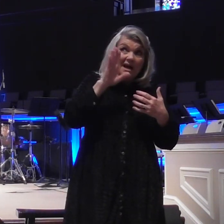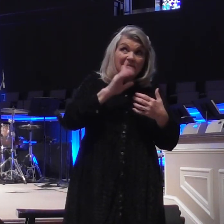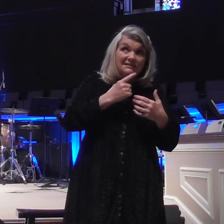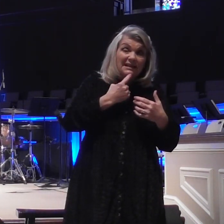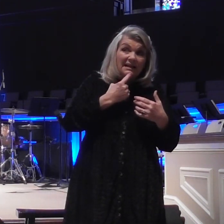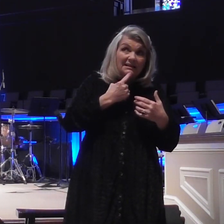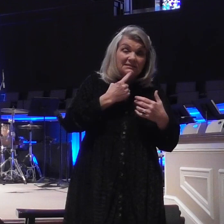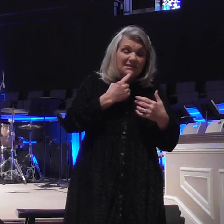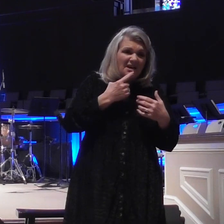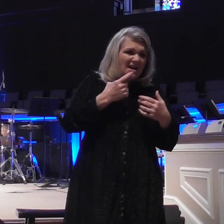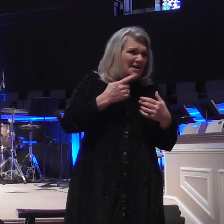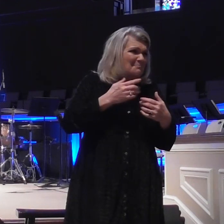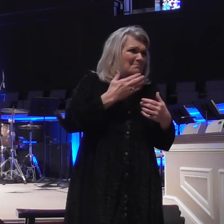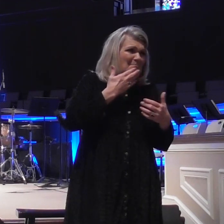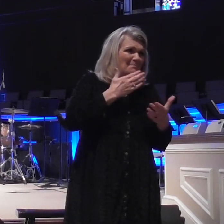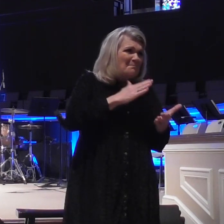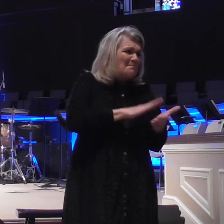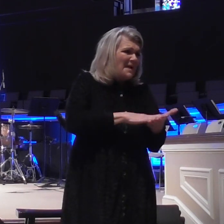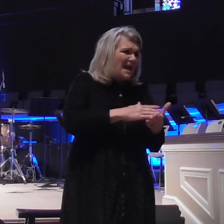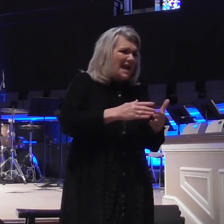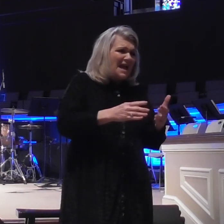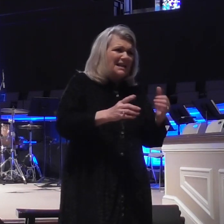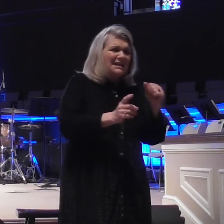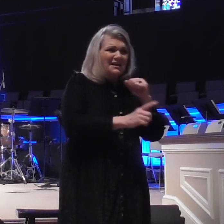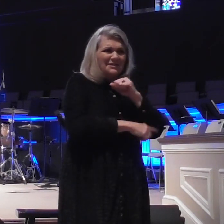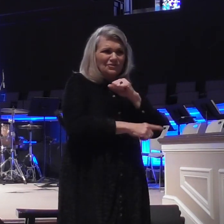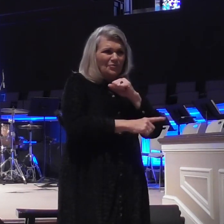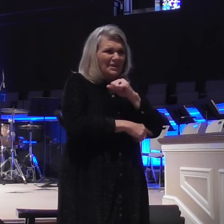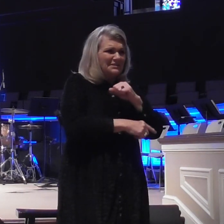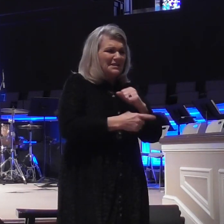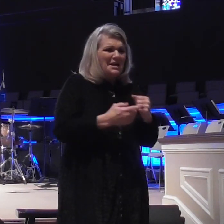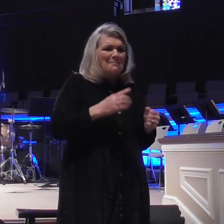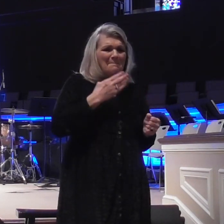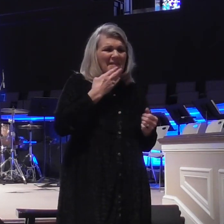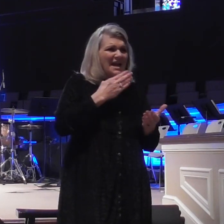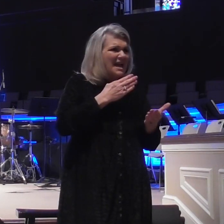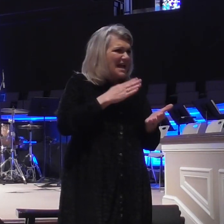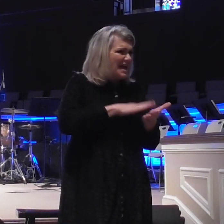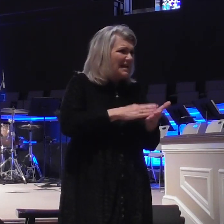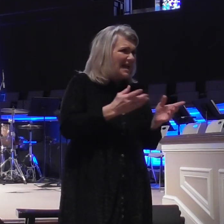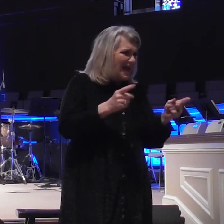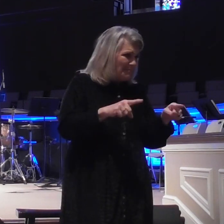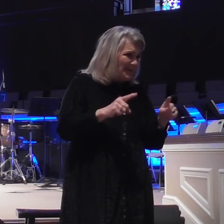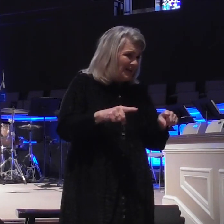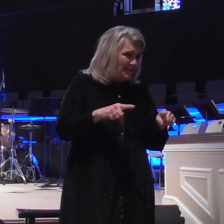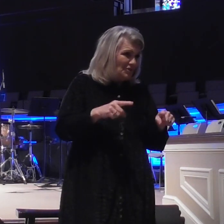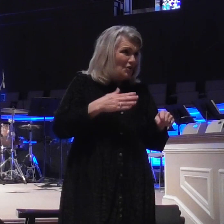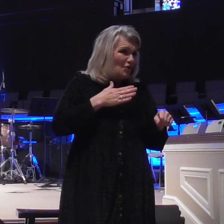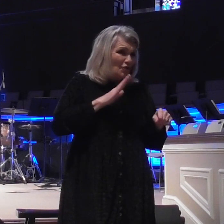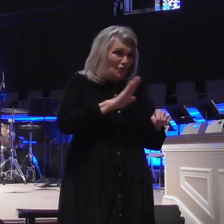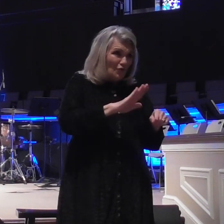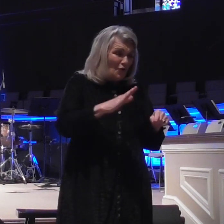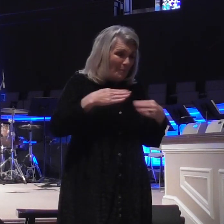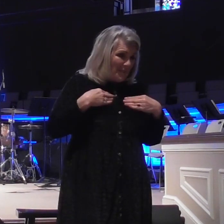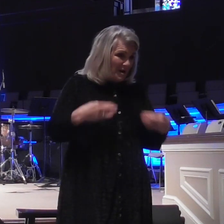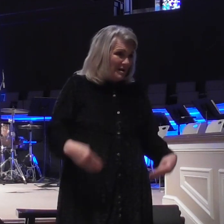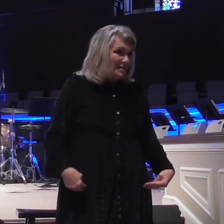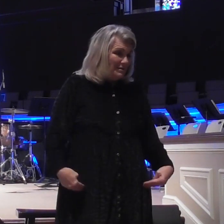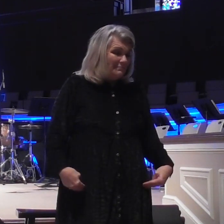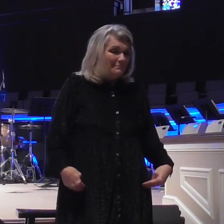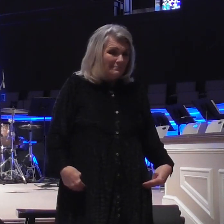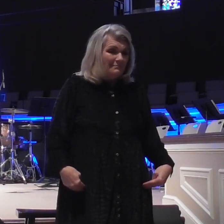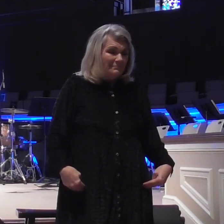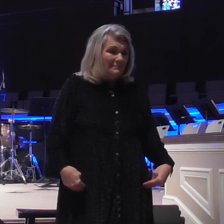result. Your body was made for just one other person and a covenant commitment with them. And when that sexual expression is contained